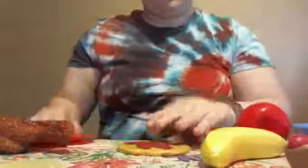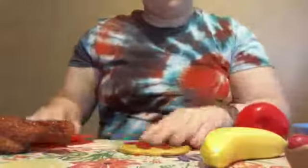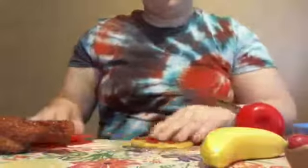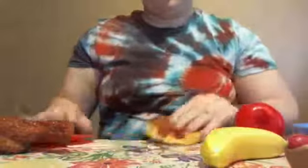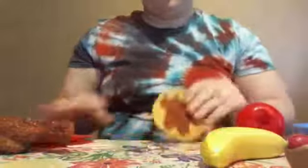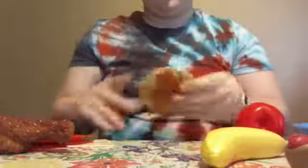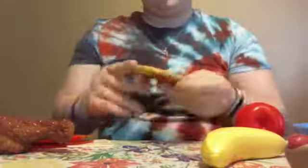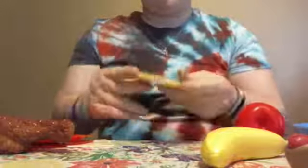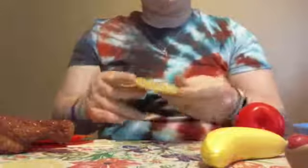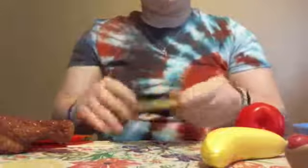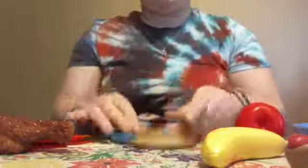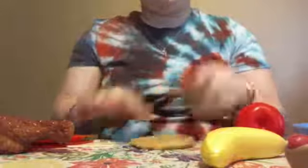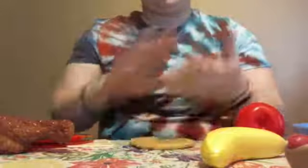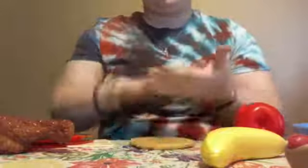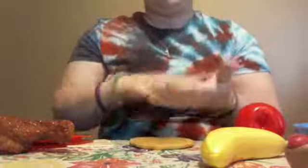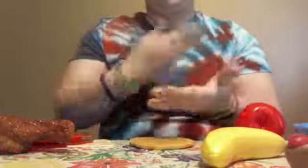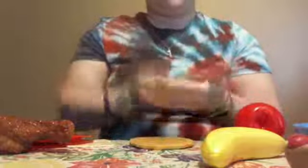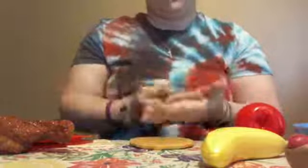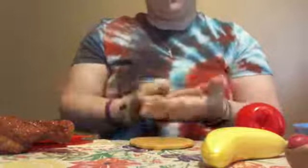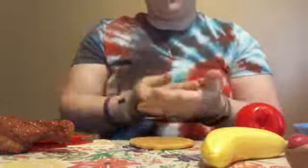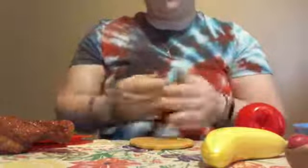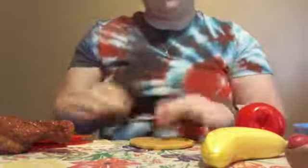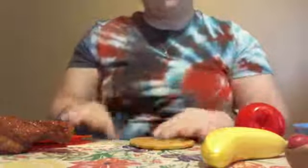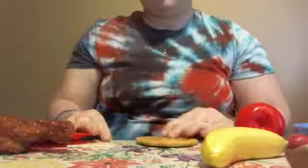And then we have a pancake.